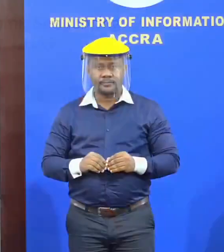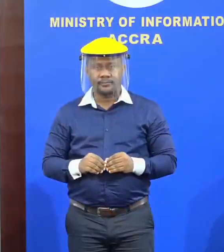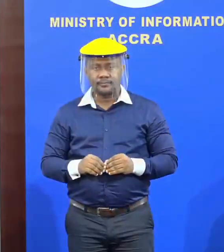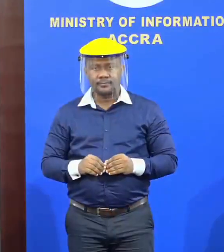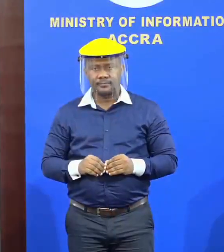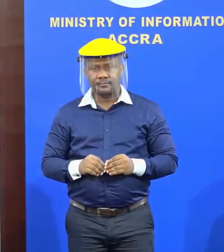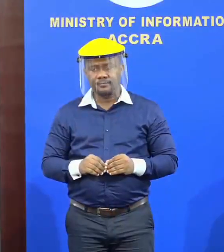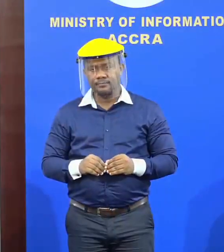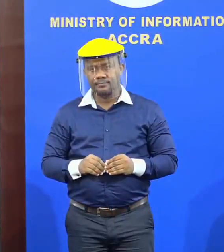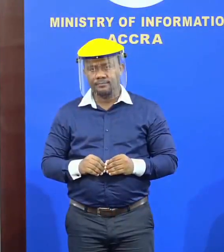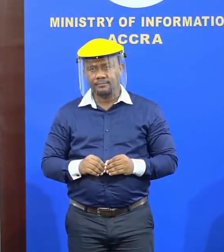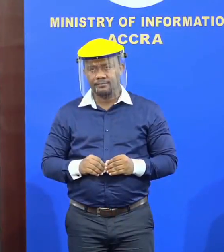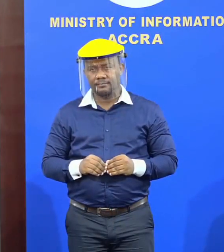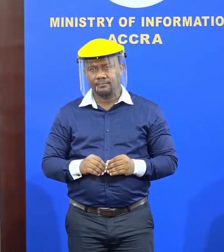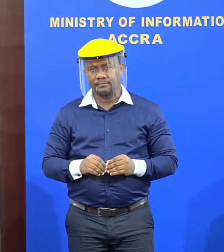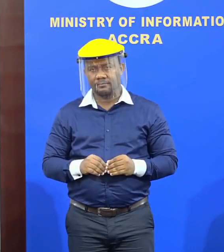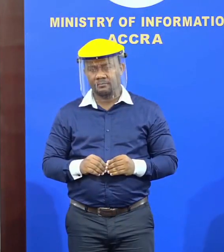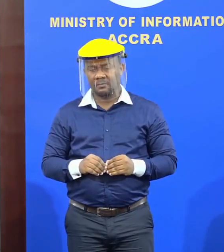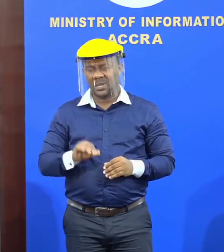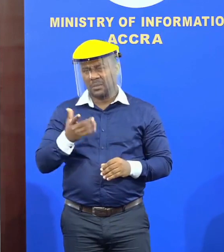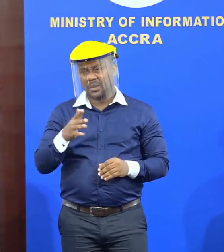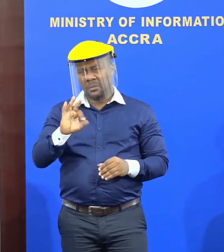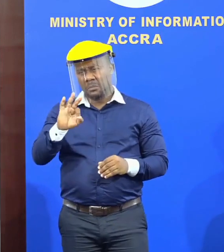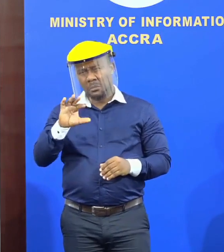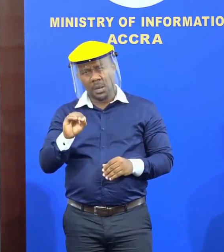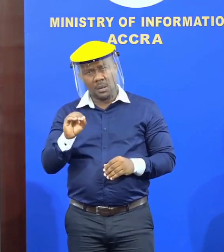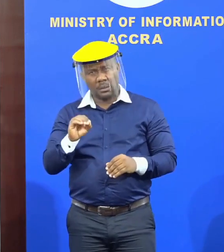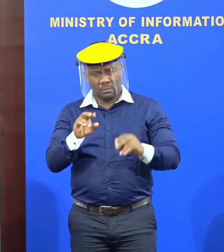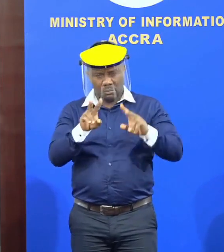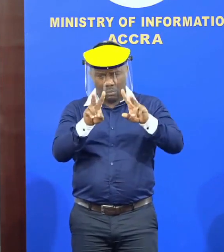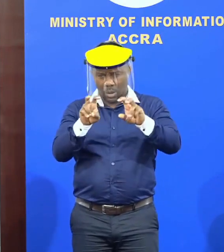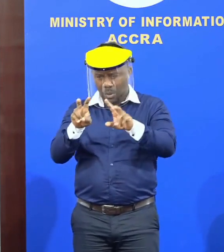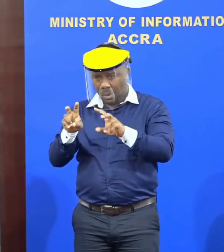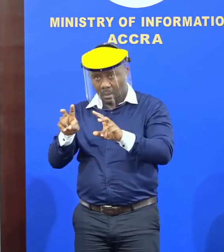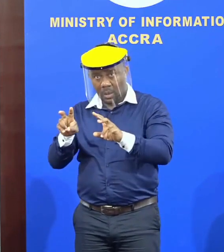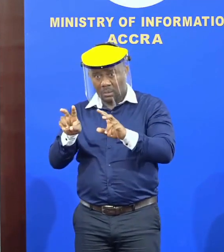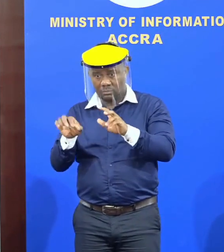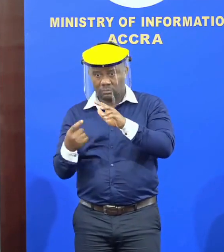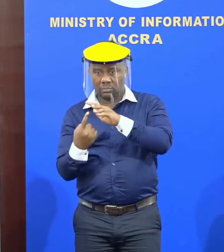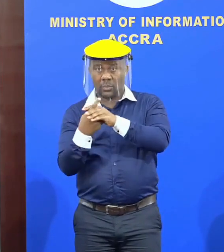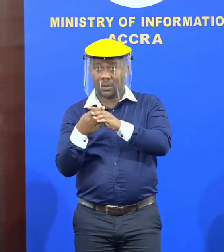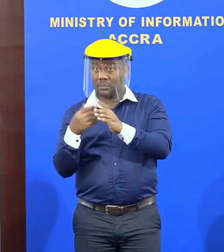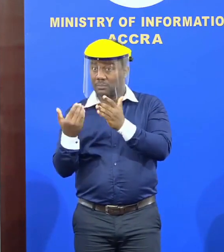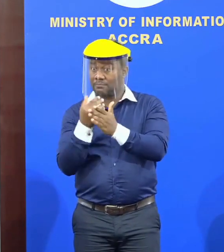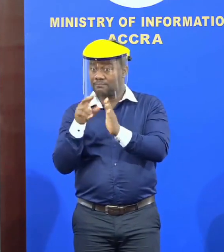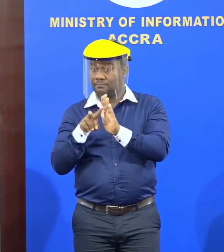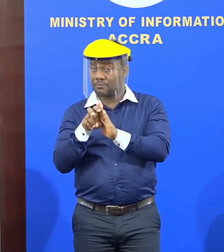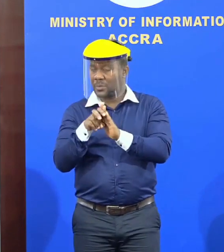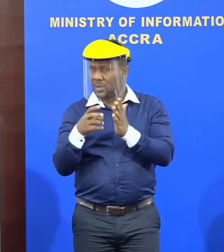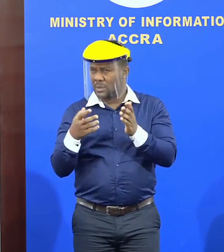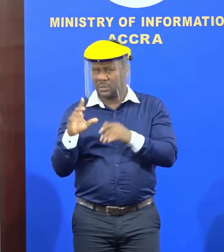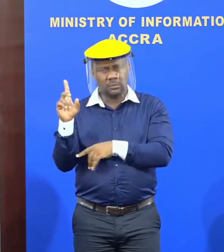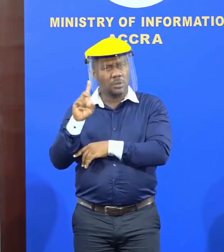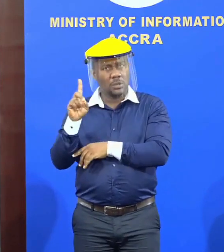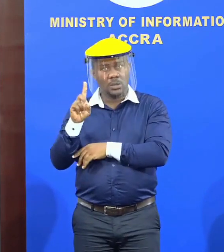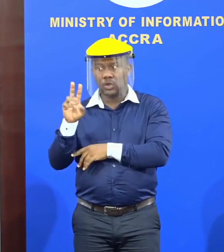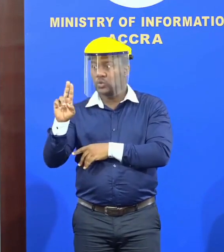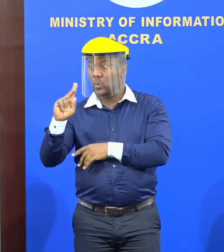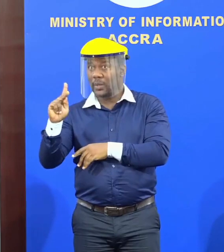about 90 viral sequences was done. In December, we discovered the presence of the UK variants in patients were